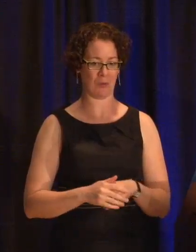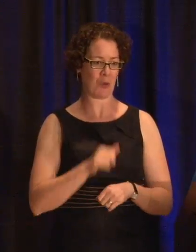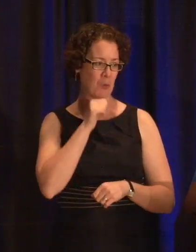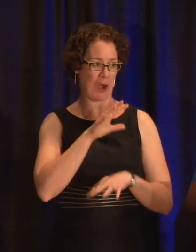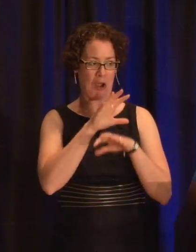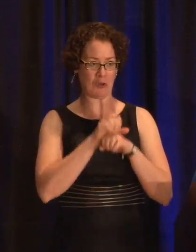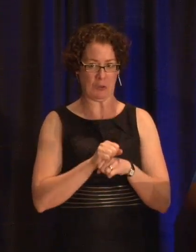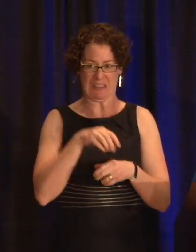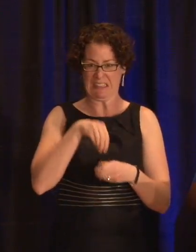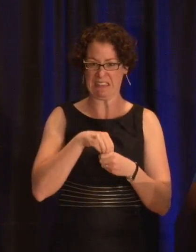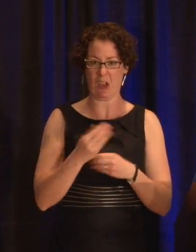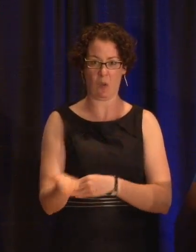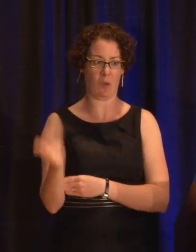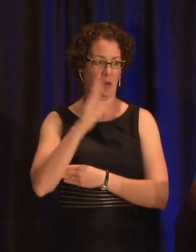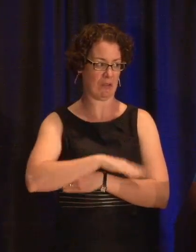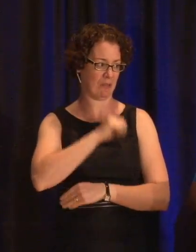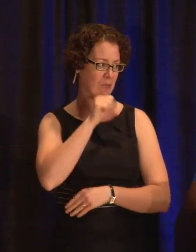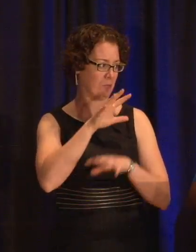being cooped up inside.